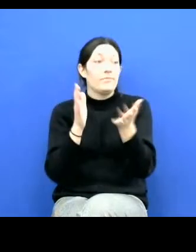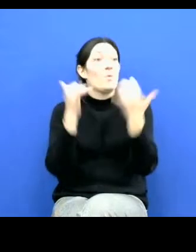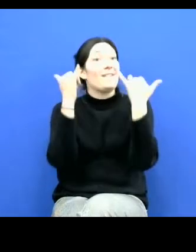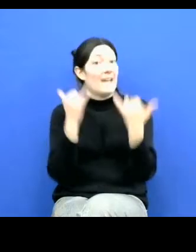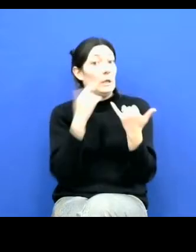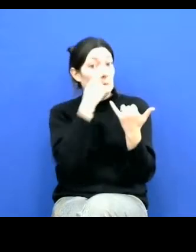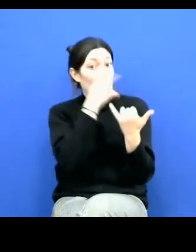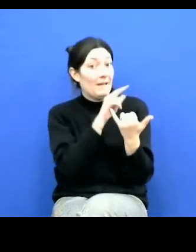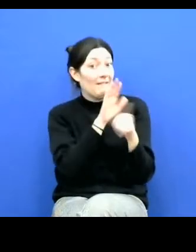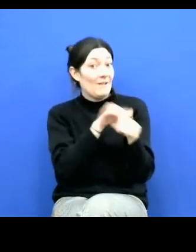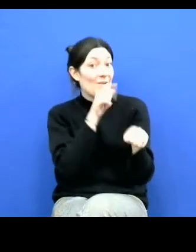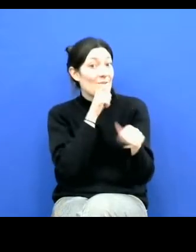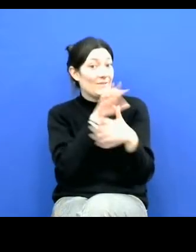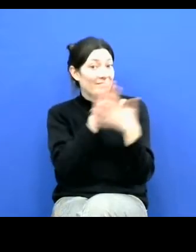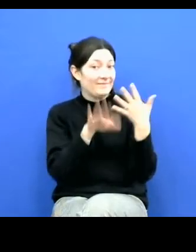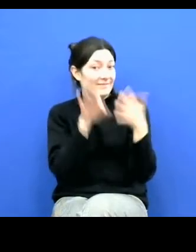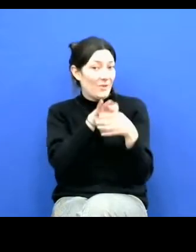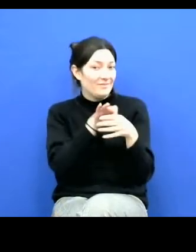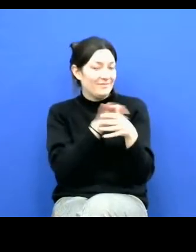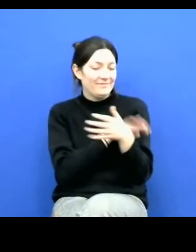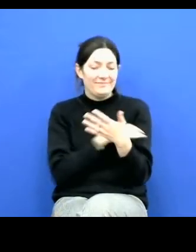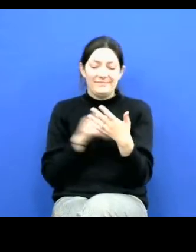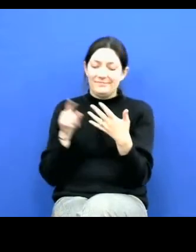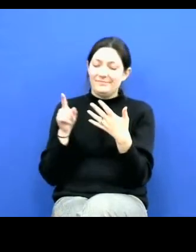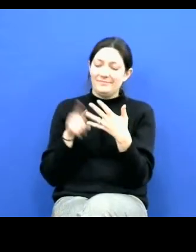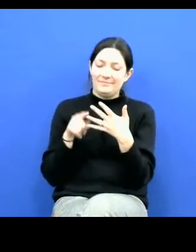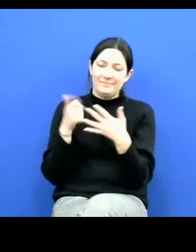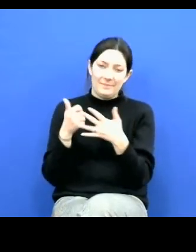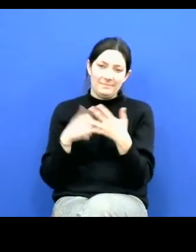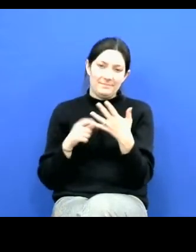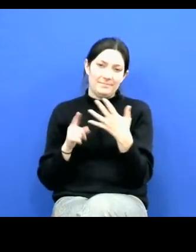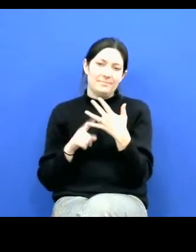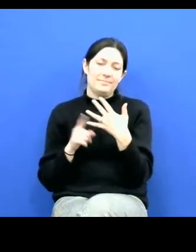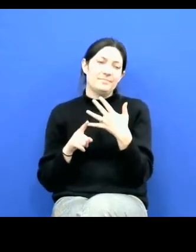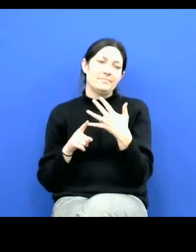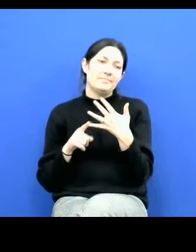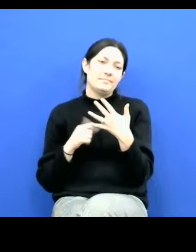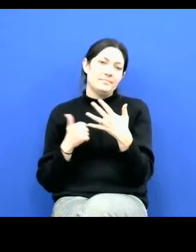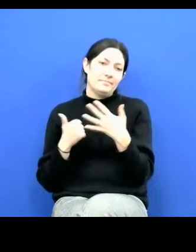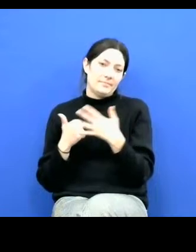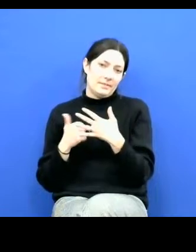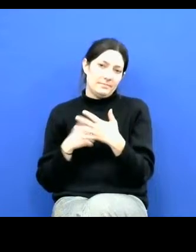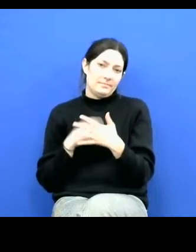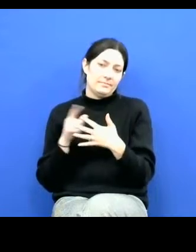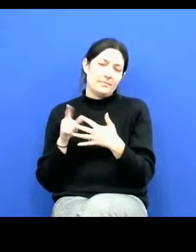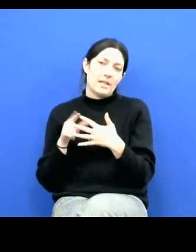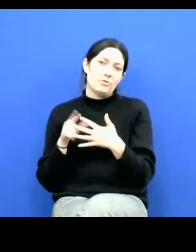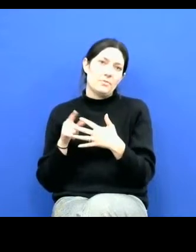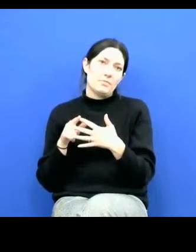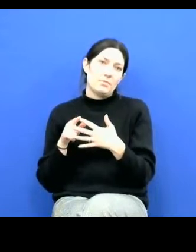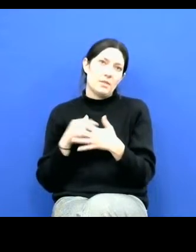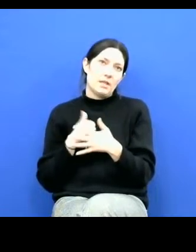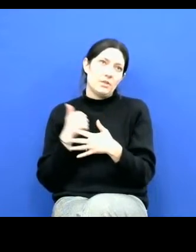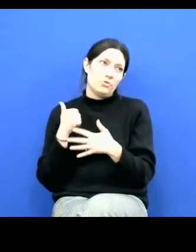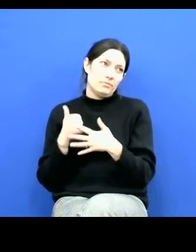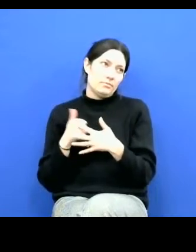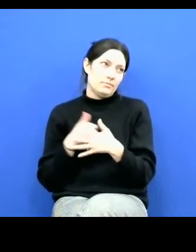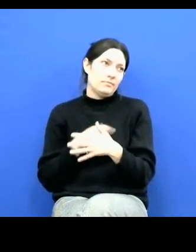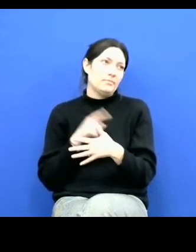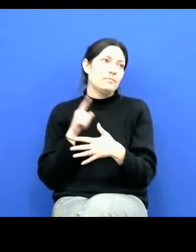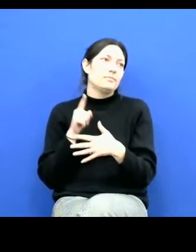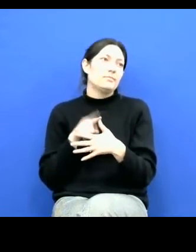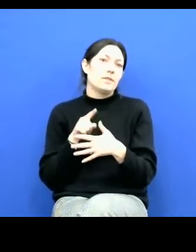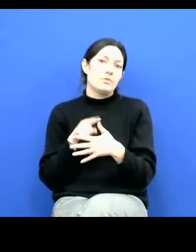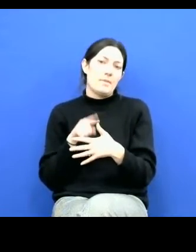roll? Councilmember Safranik, Aye. Councilmember Bolsner, Aye. Councilmember Page,